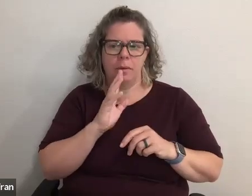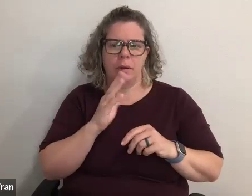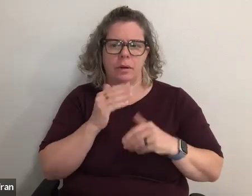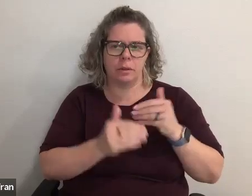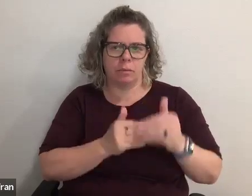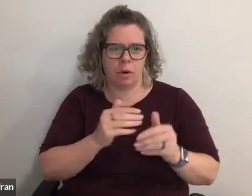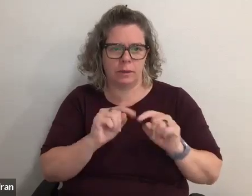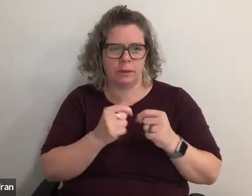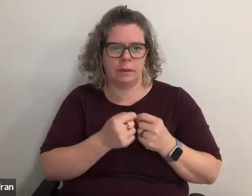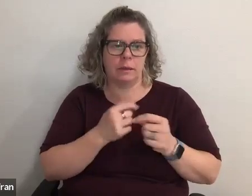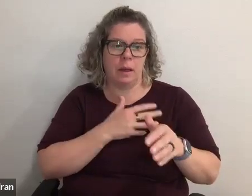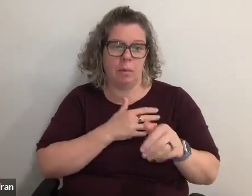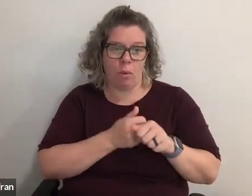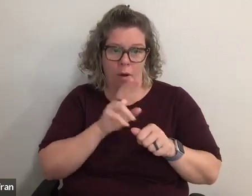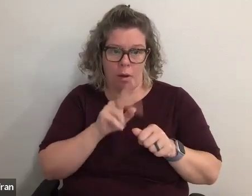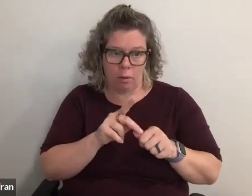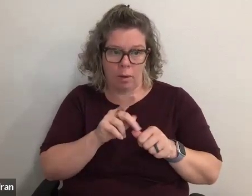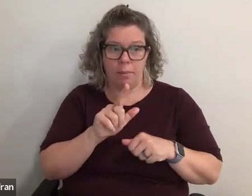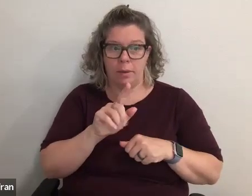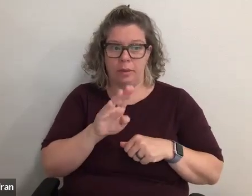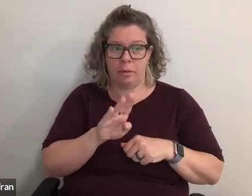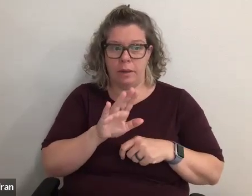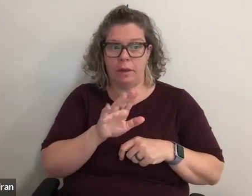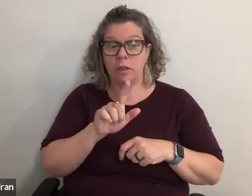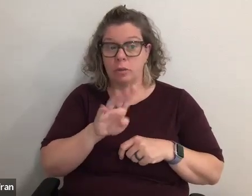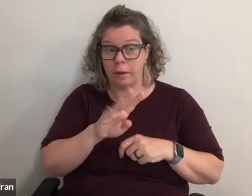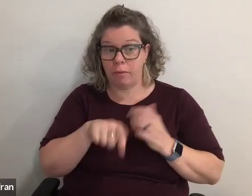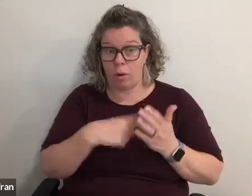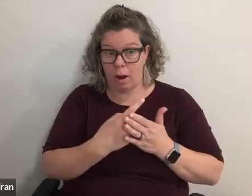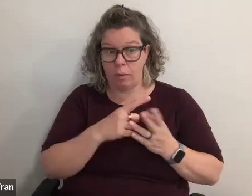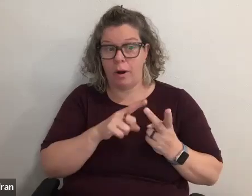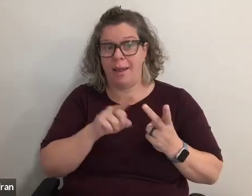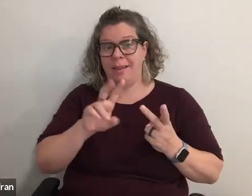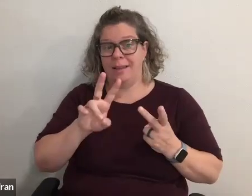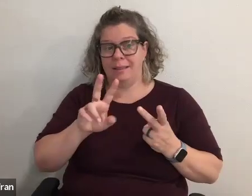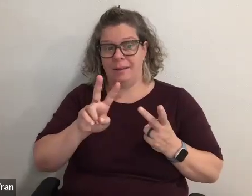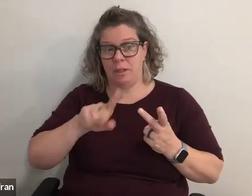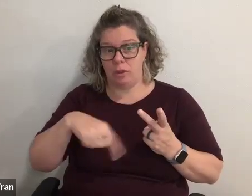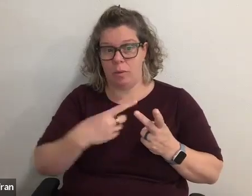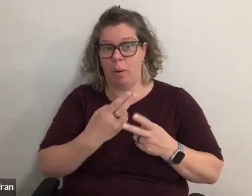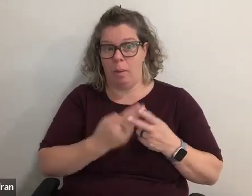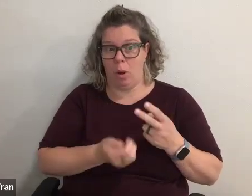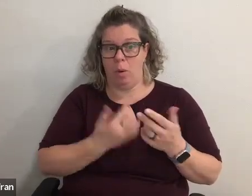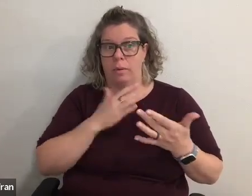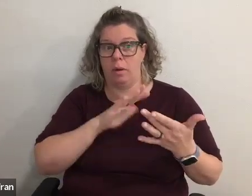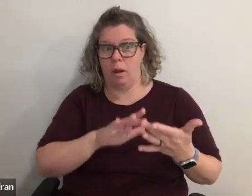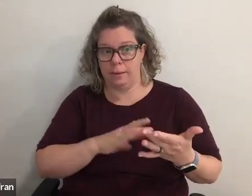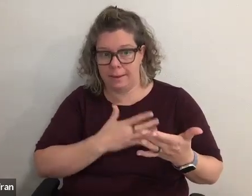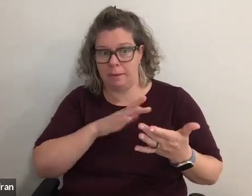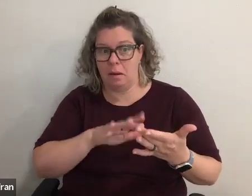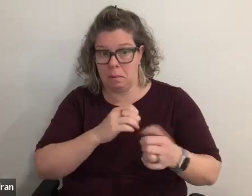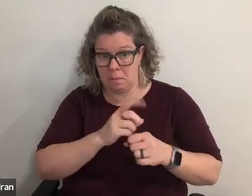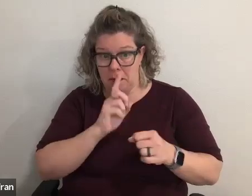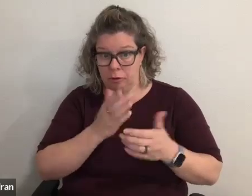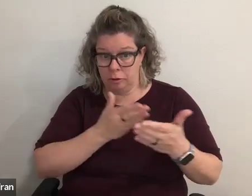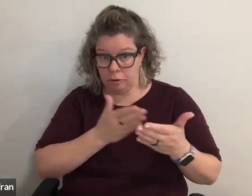process where our teams will follow up at the 24-hour and the 72-hour mark to ensure that people are still getting the services they